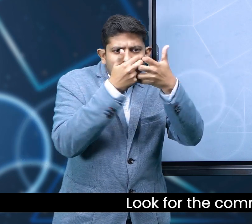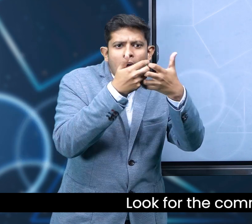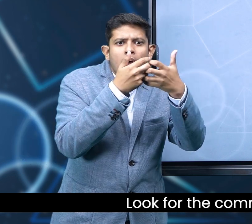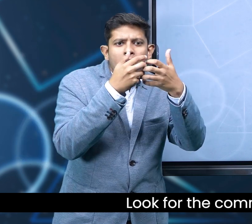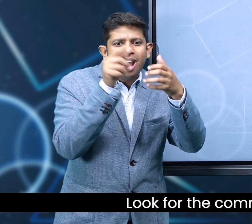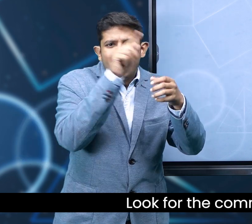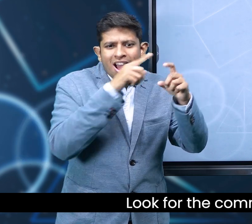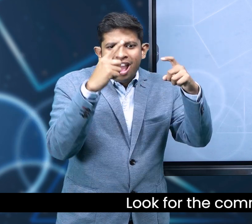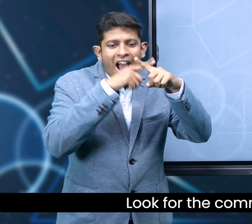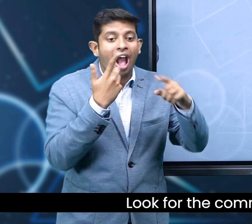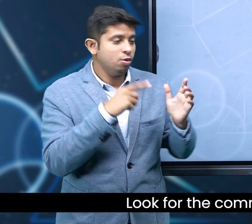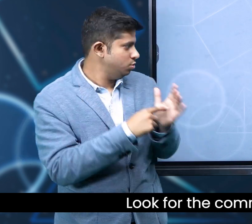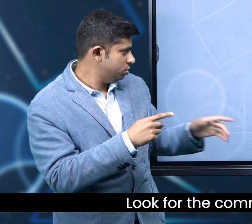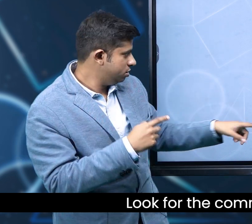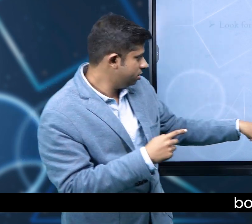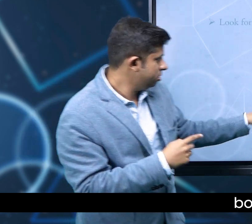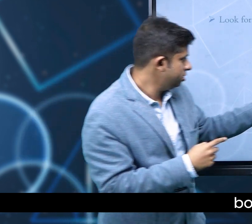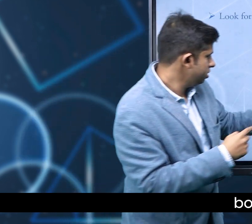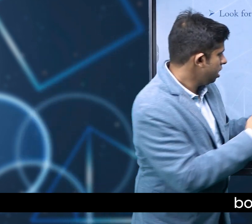Look for the common numbers coming in both circles.